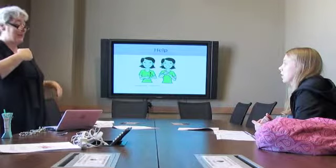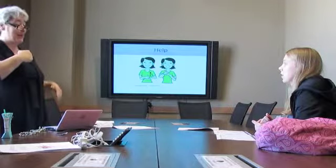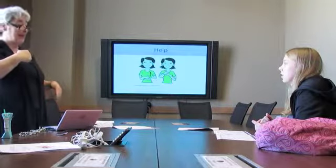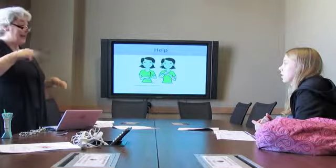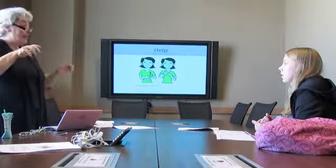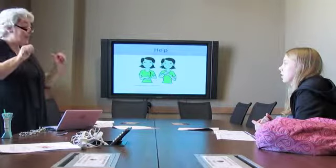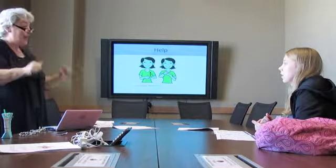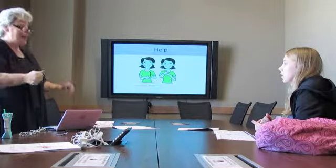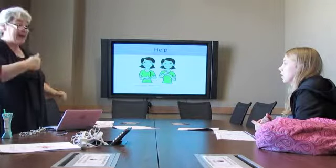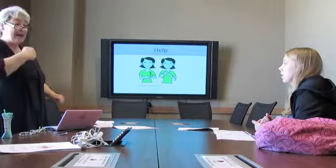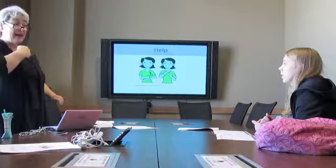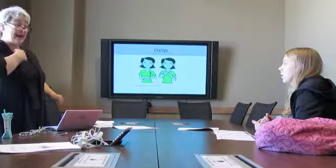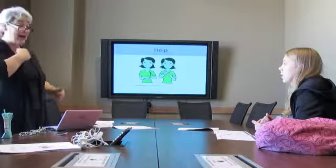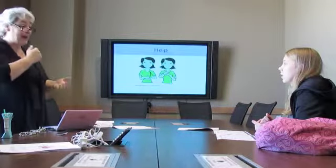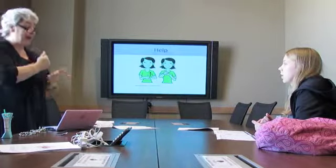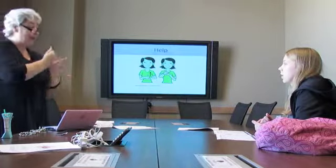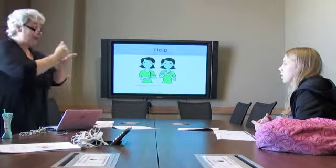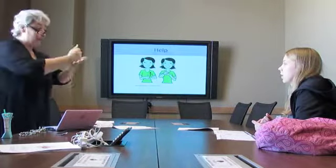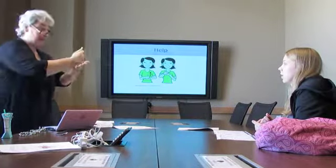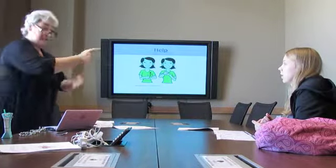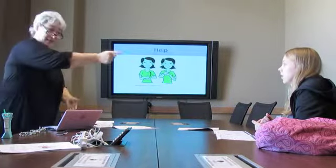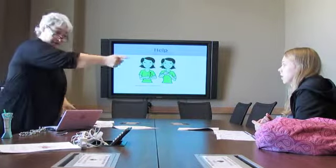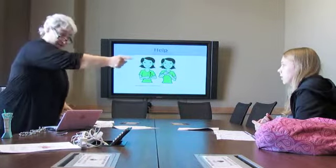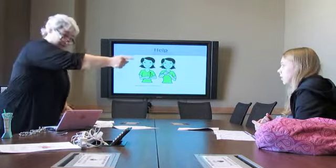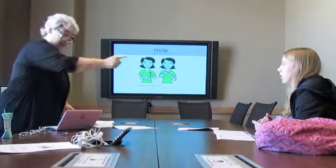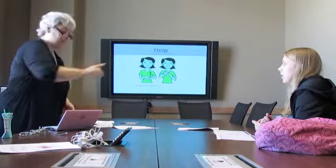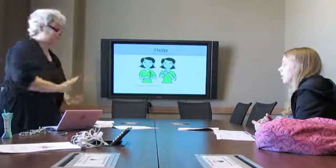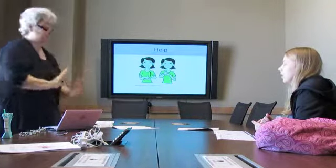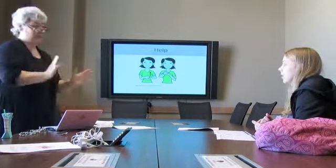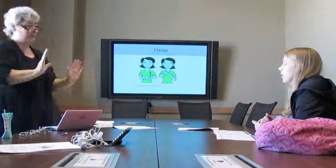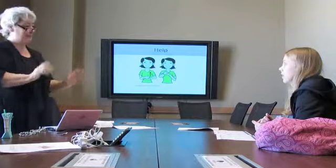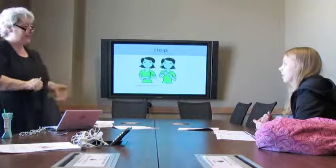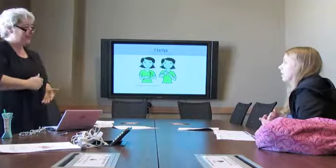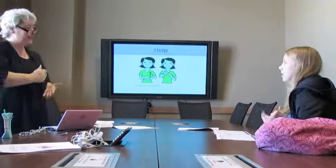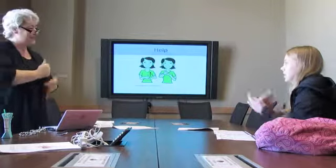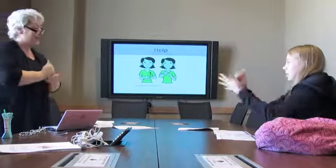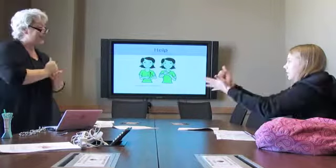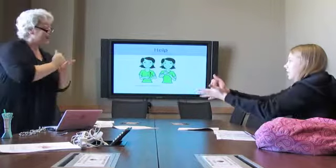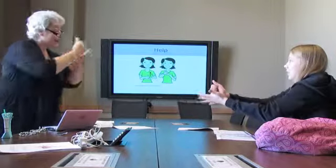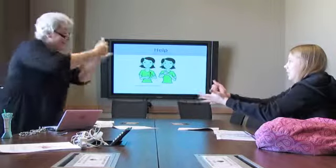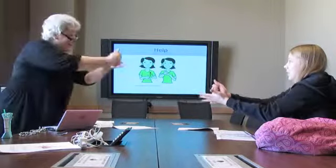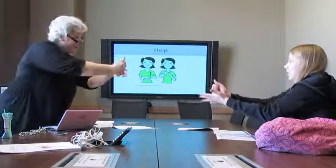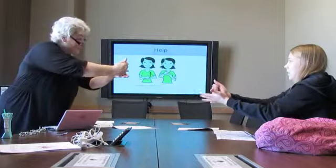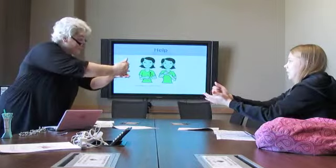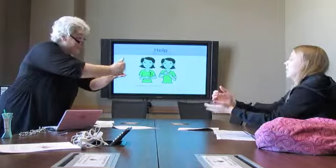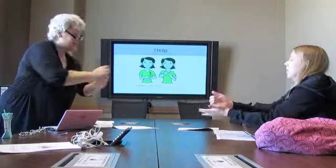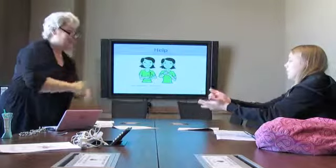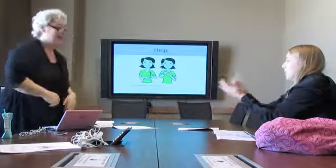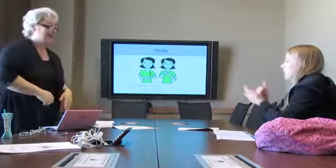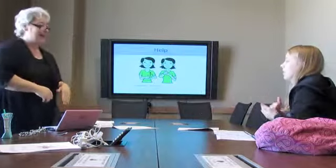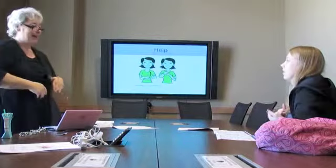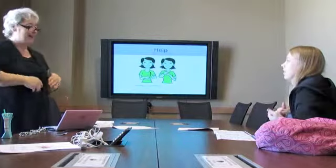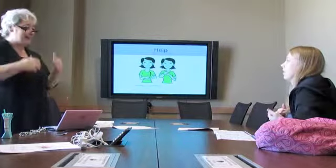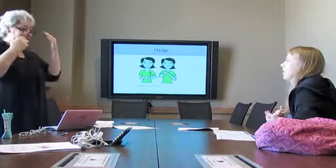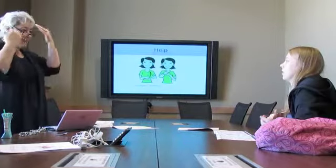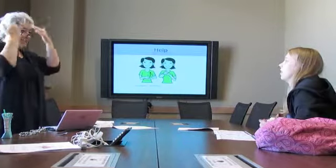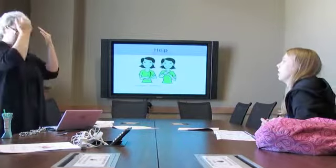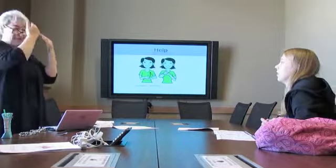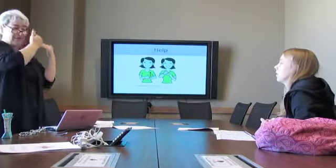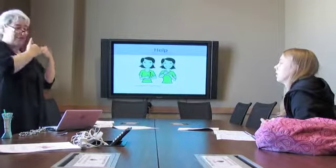say, can I help you? You'd say, can I help you? And sign language is